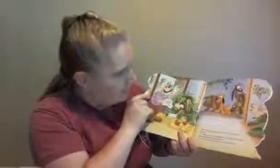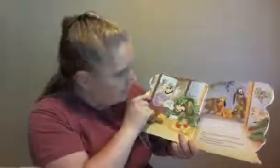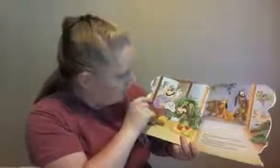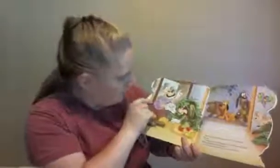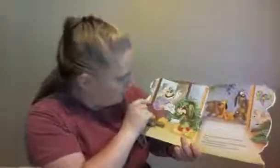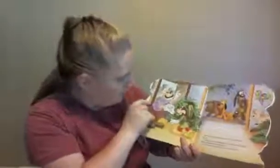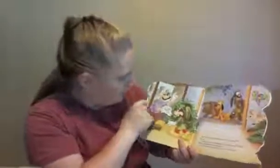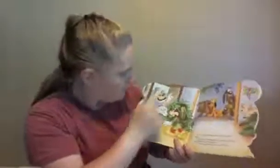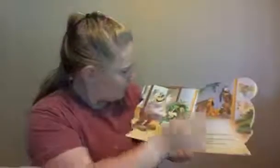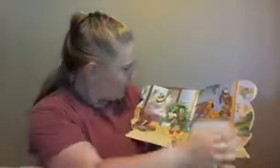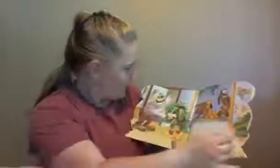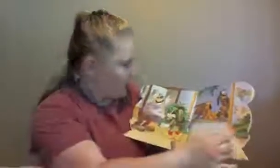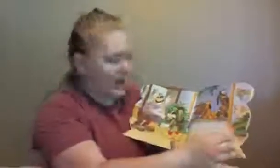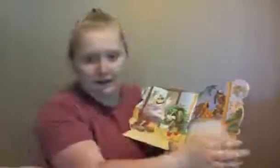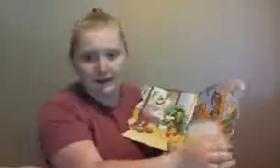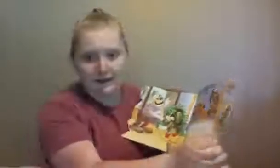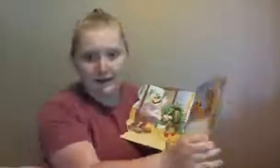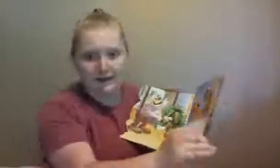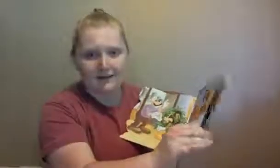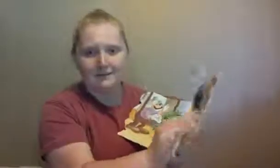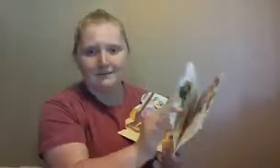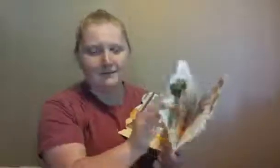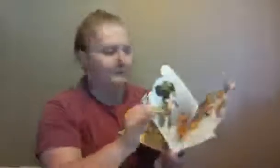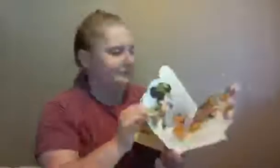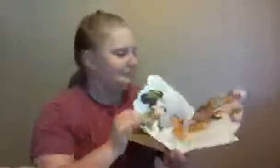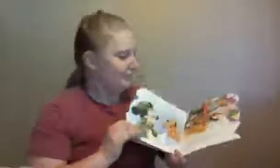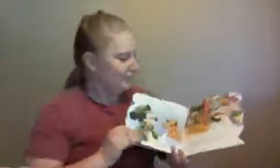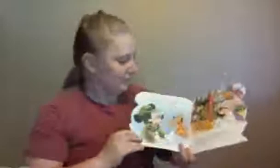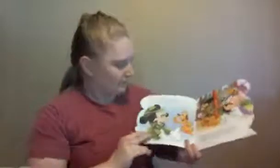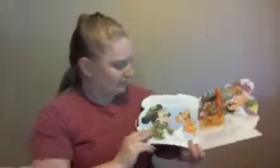ones? Not that I see.